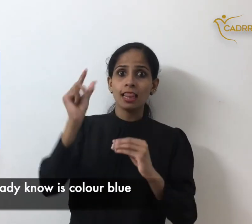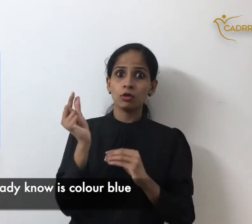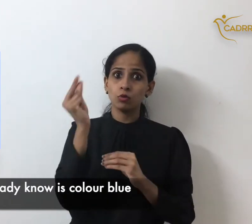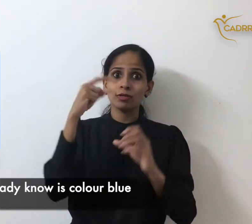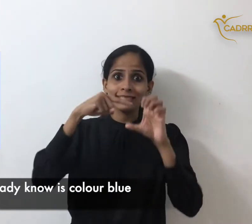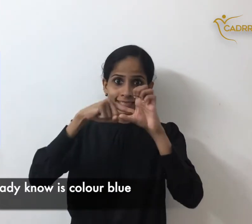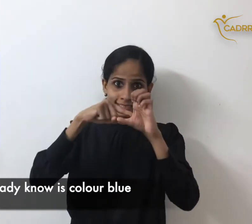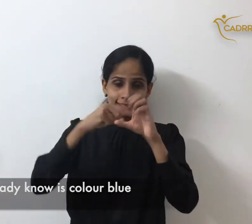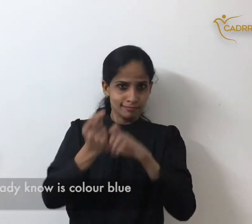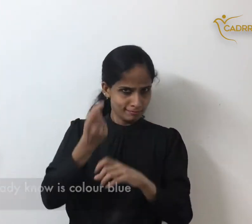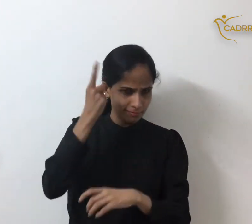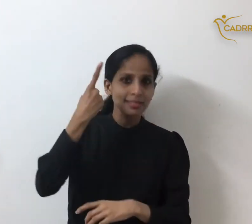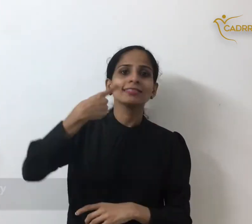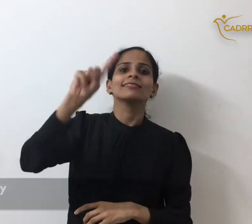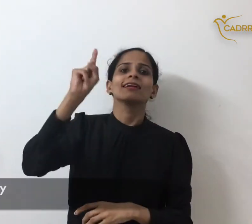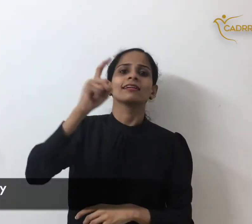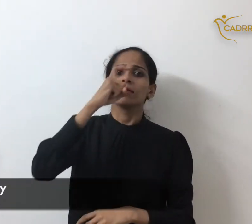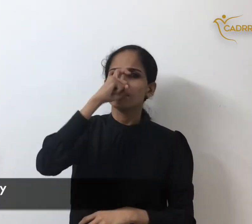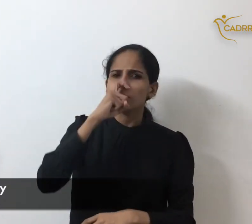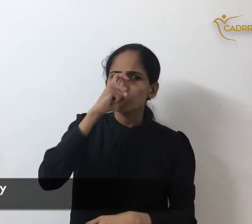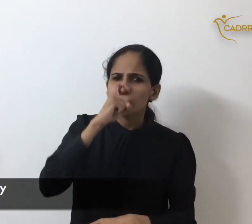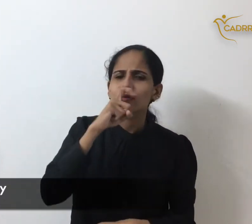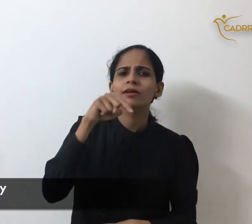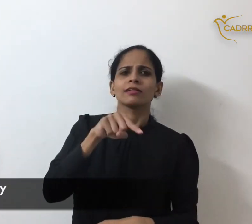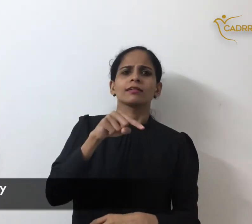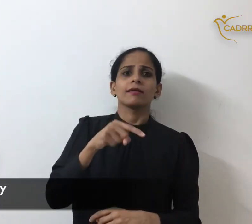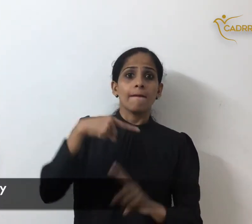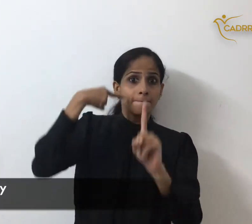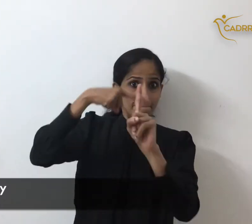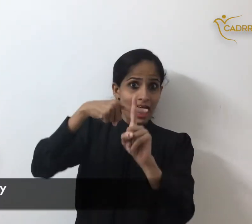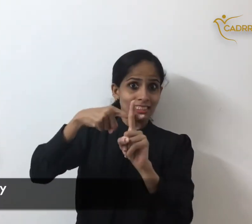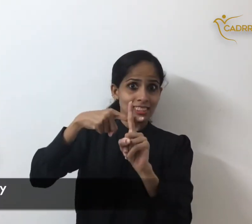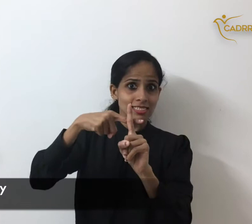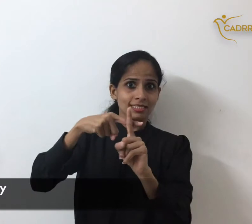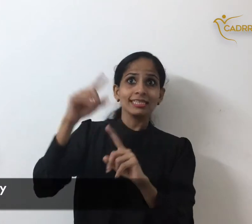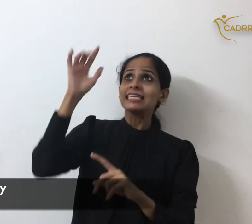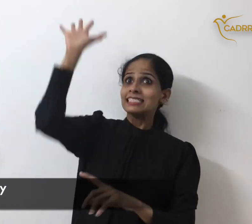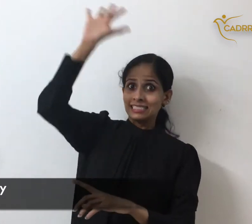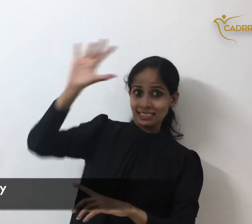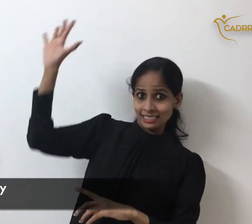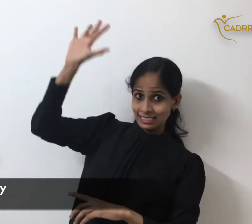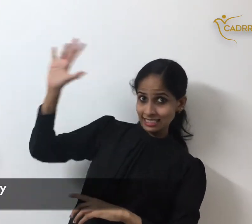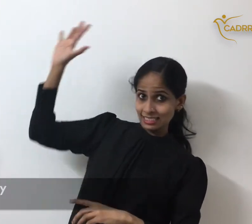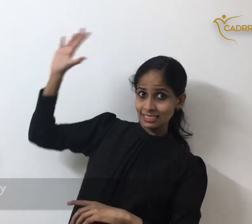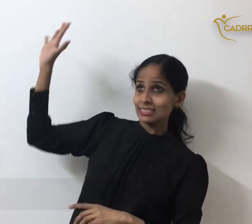blue, plus the sign for sky.